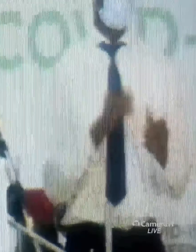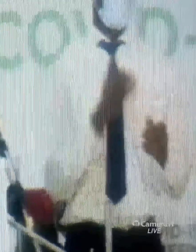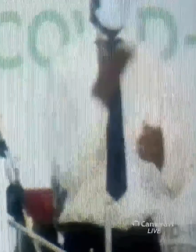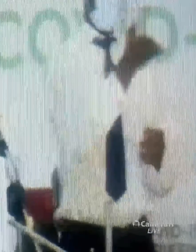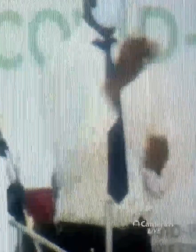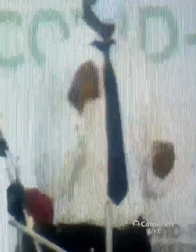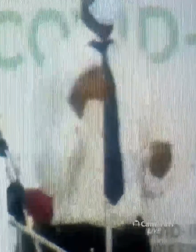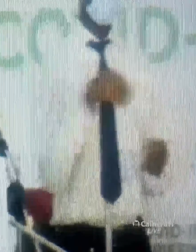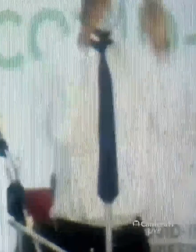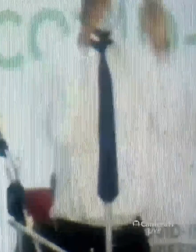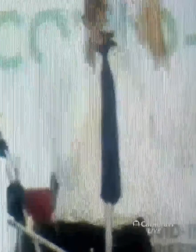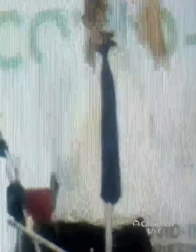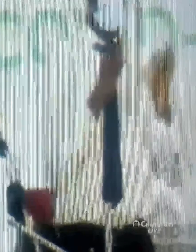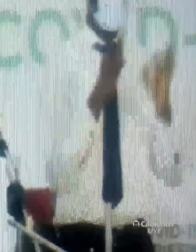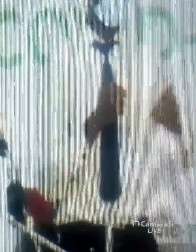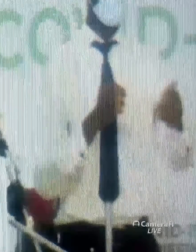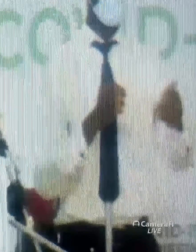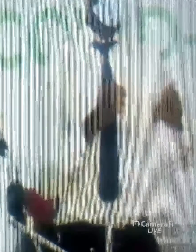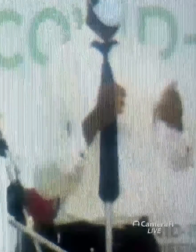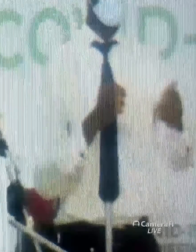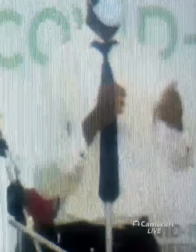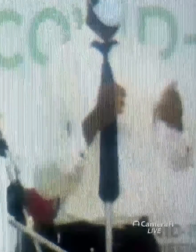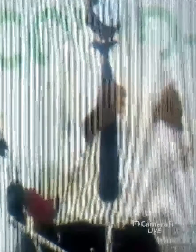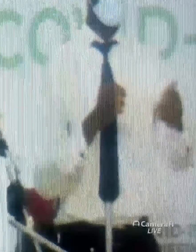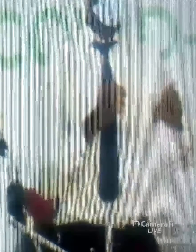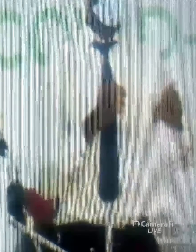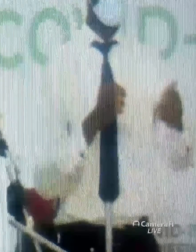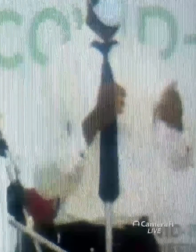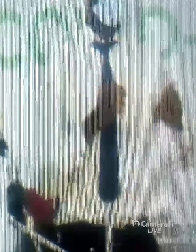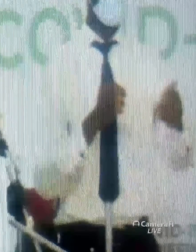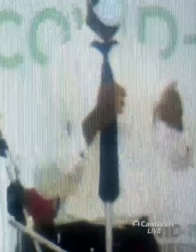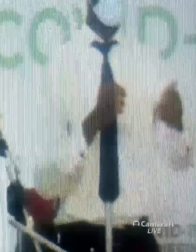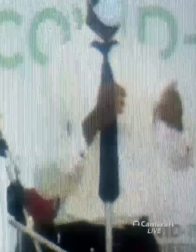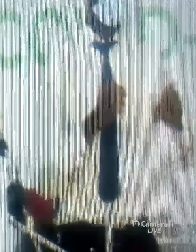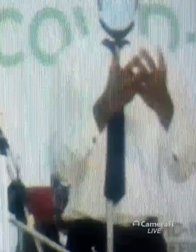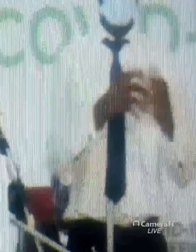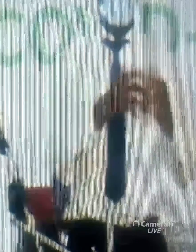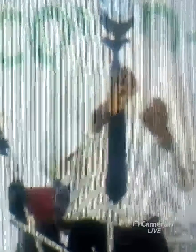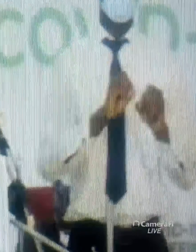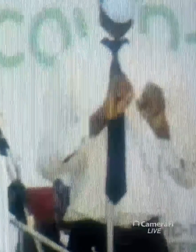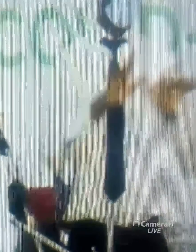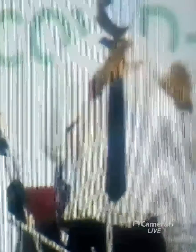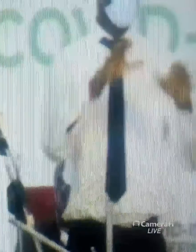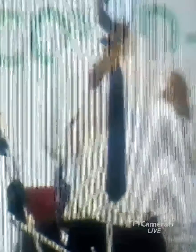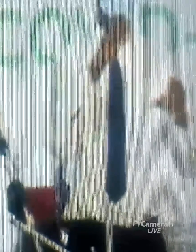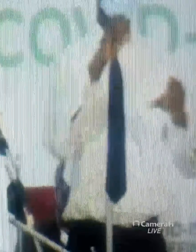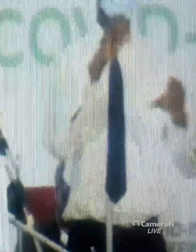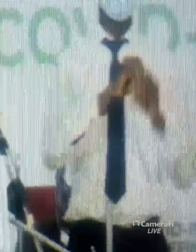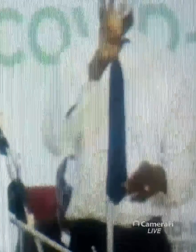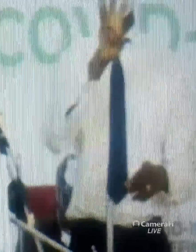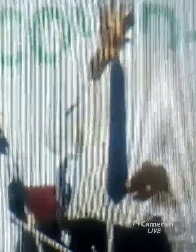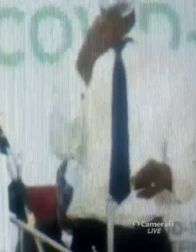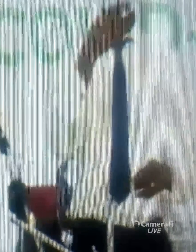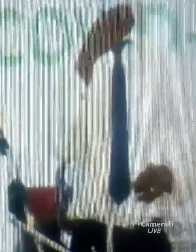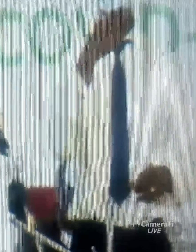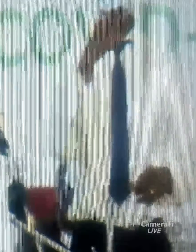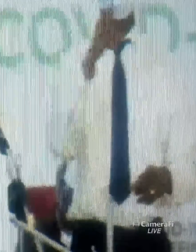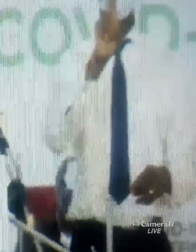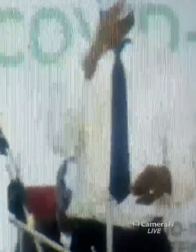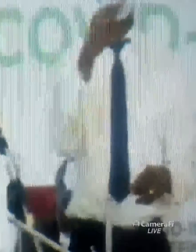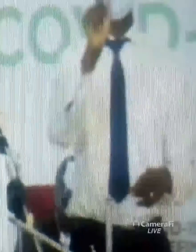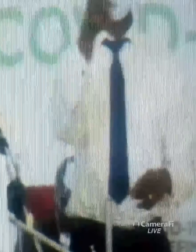that was first discovered in Wuhan, in China, where the outbreak